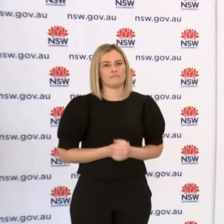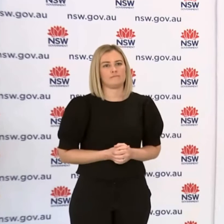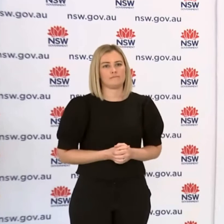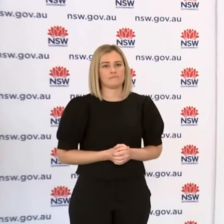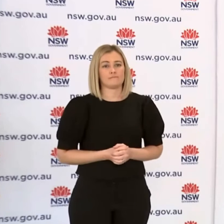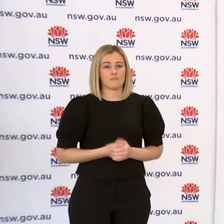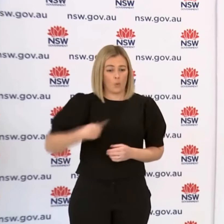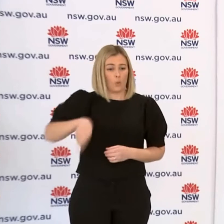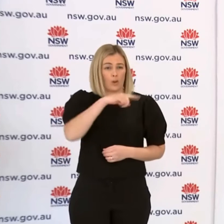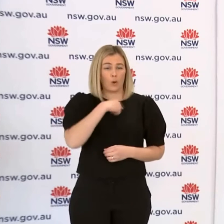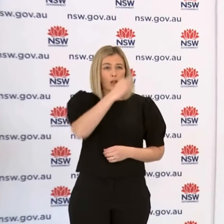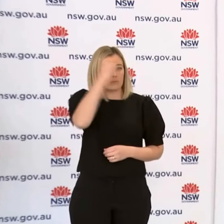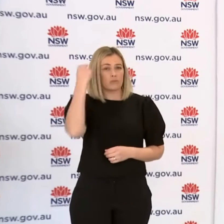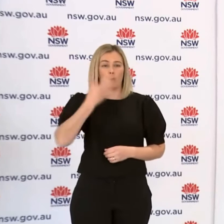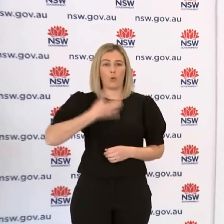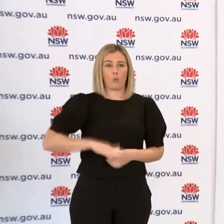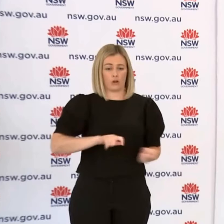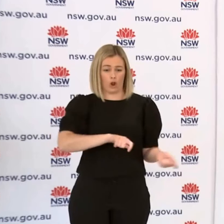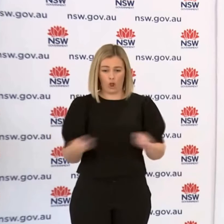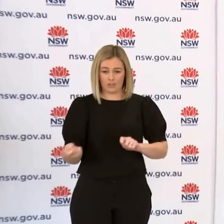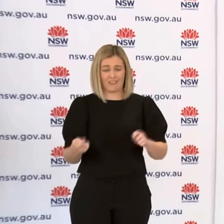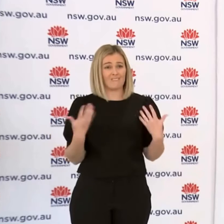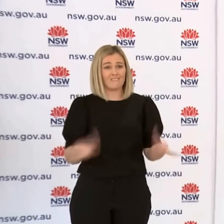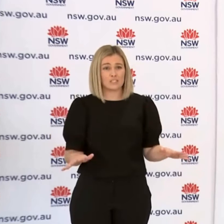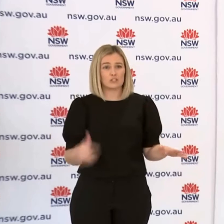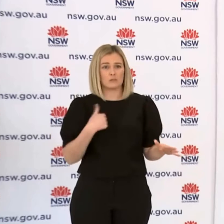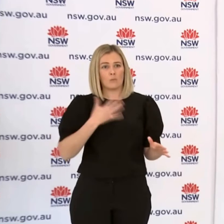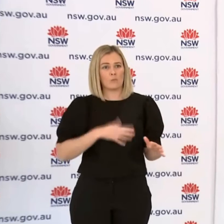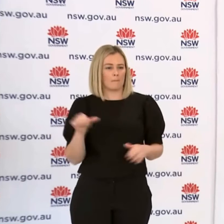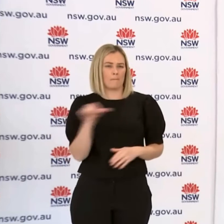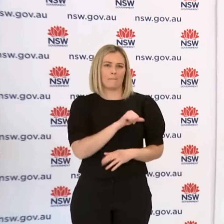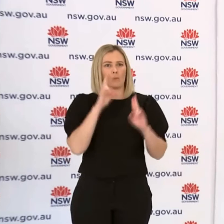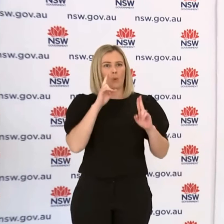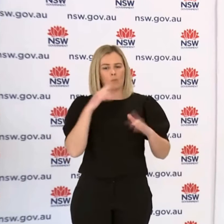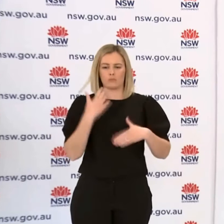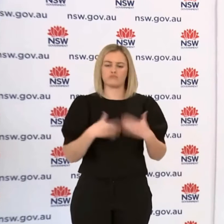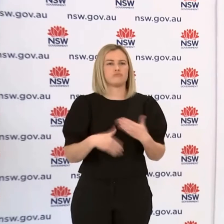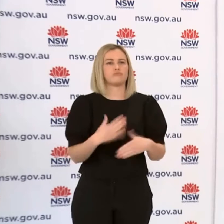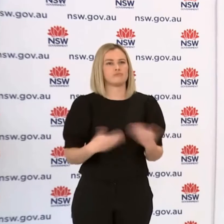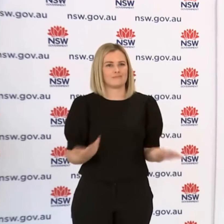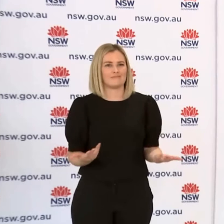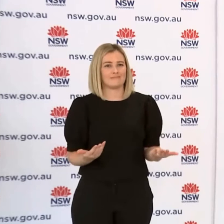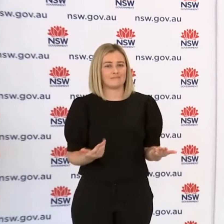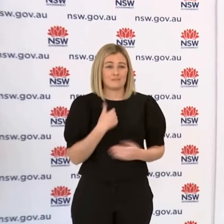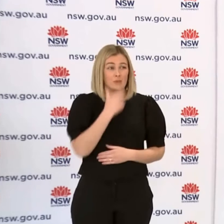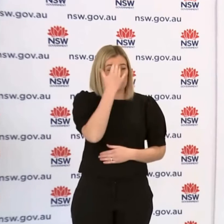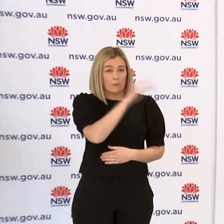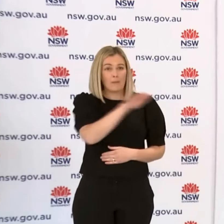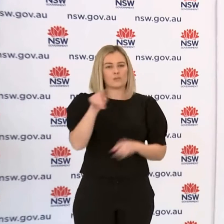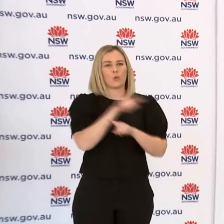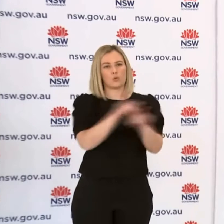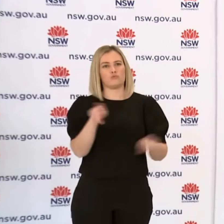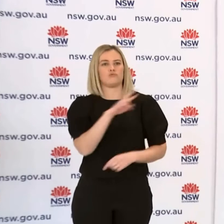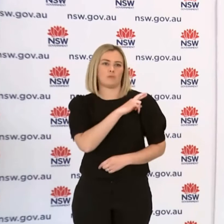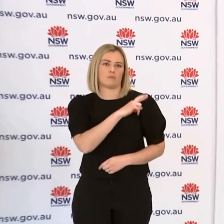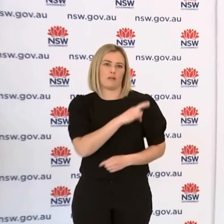get out of this rather troubled time with COVID. So I just want to stress that and suggest to everybody that they